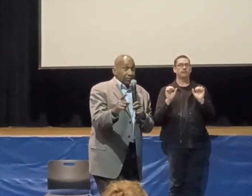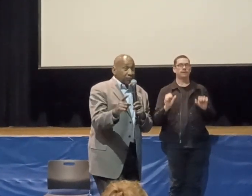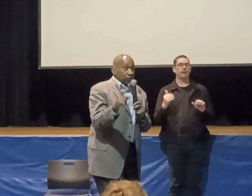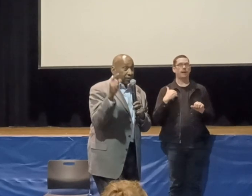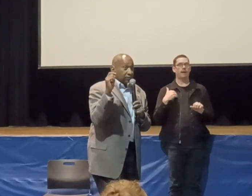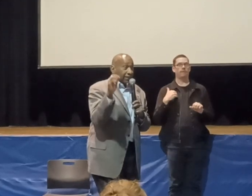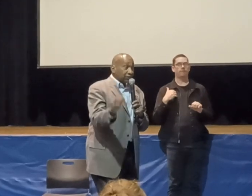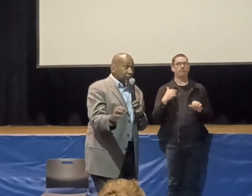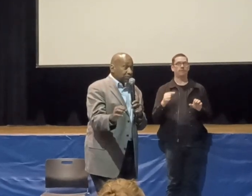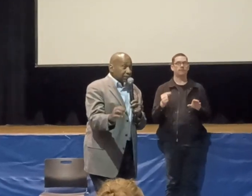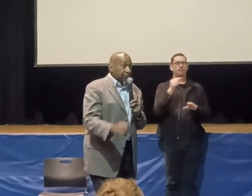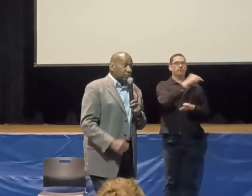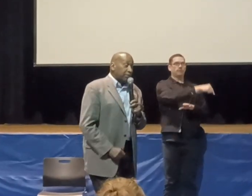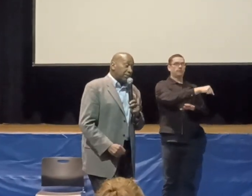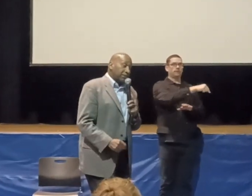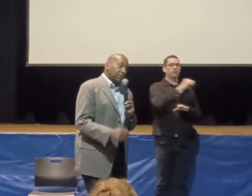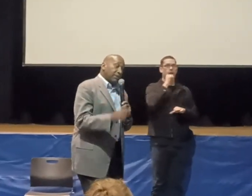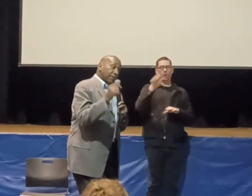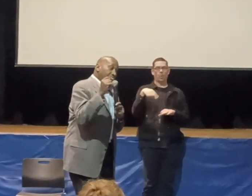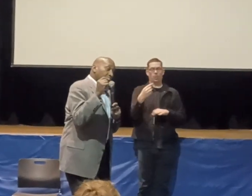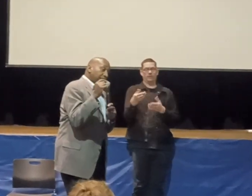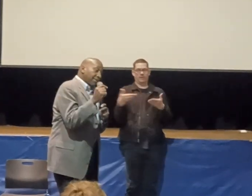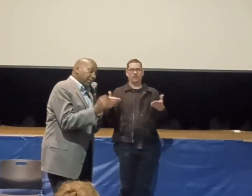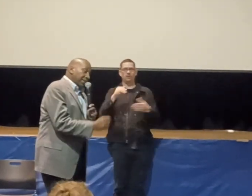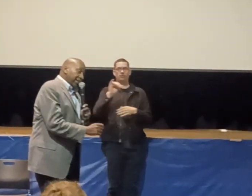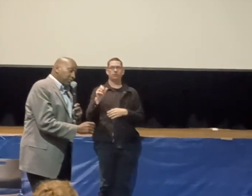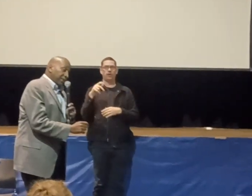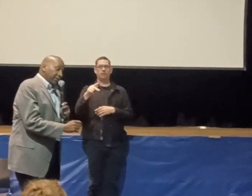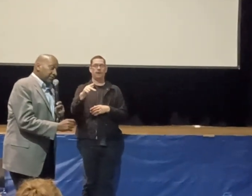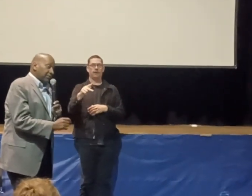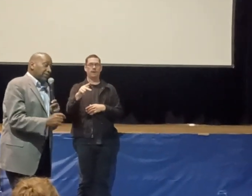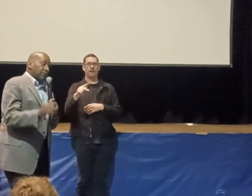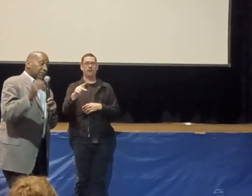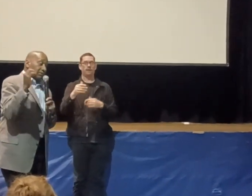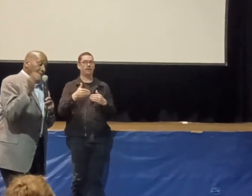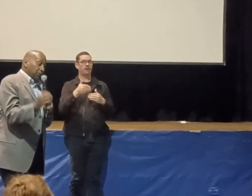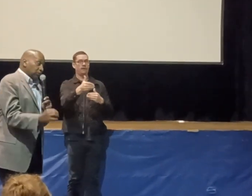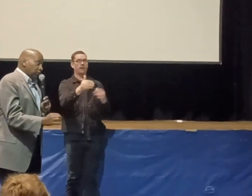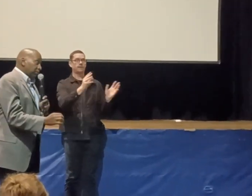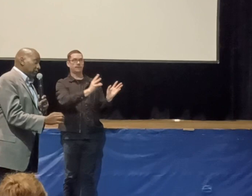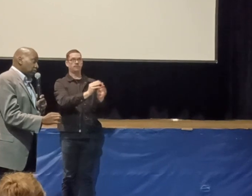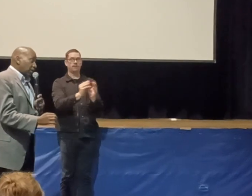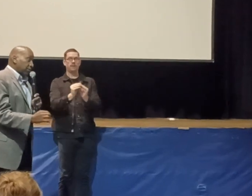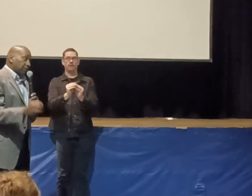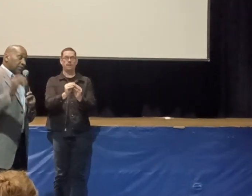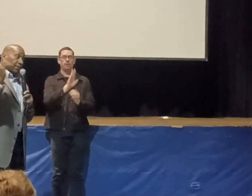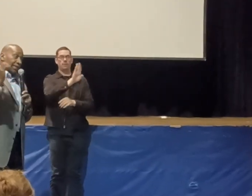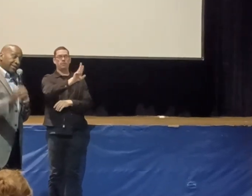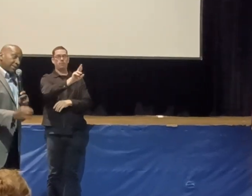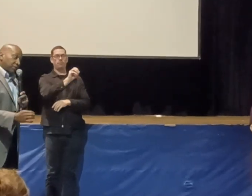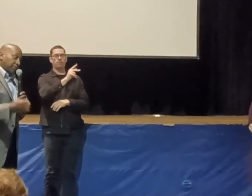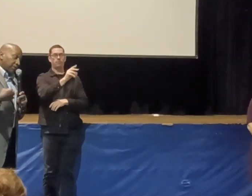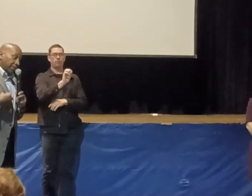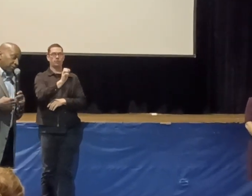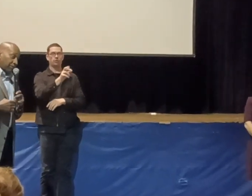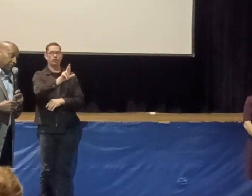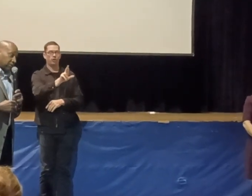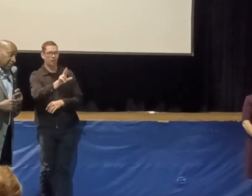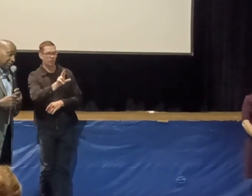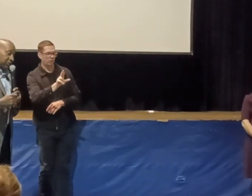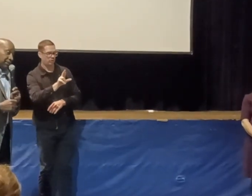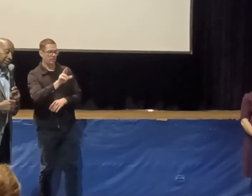said that before, it doesn't have to just be here at JP. I want to have the next meetings, some of those over at Brook Charter, that neighborhood, the neighborhood